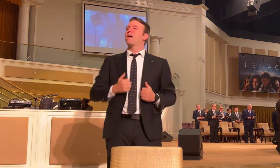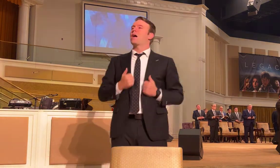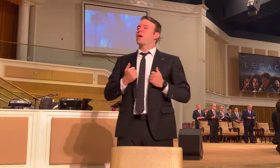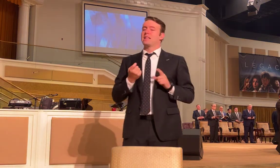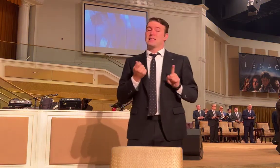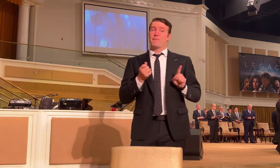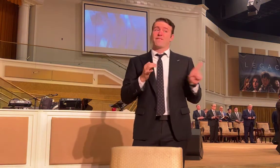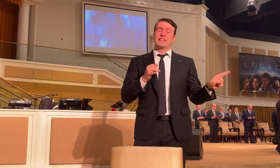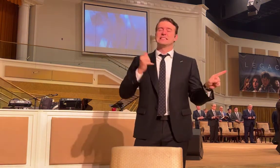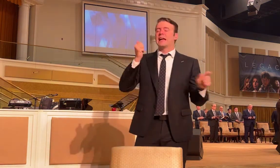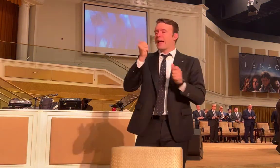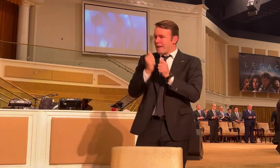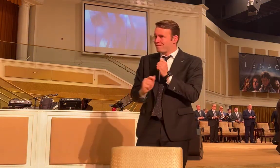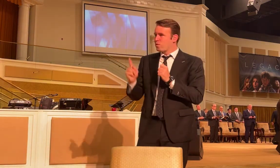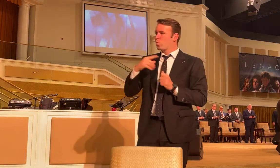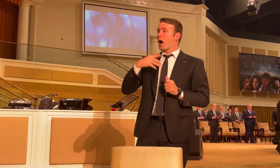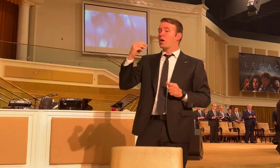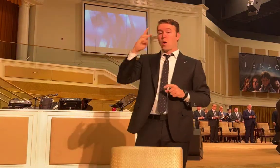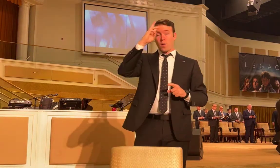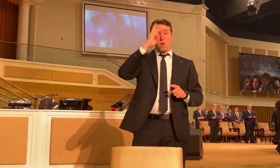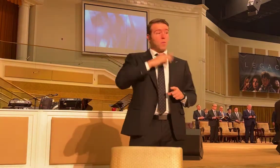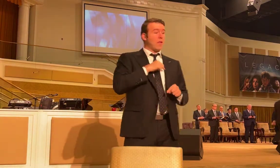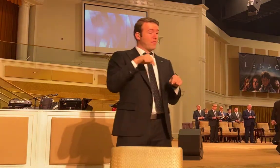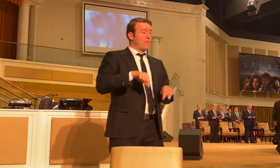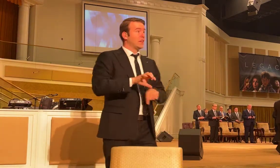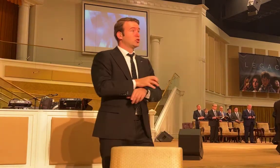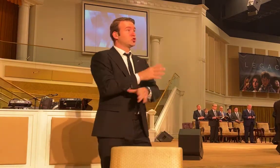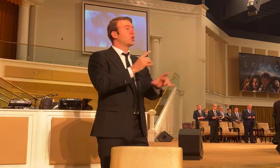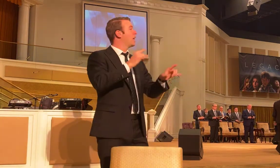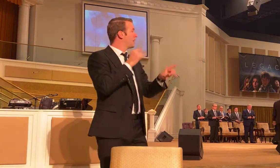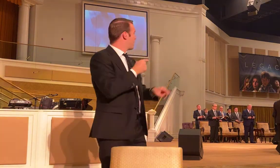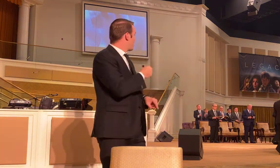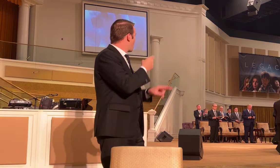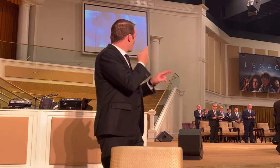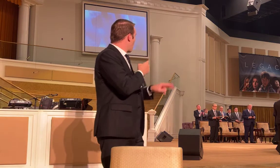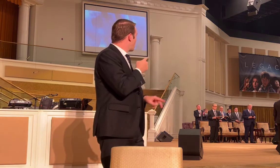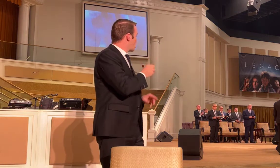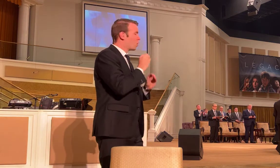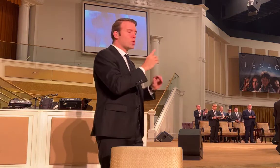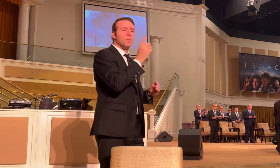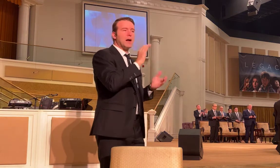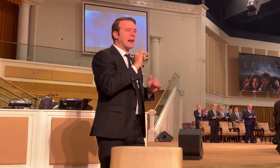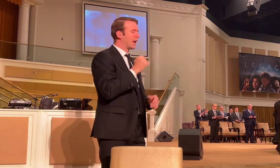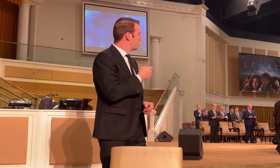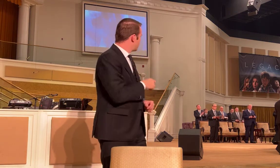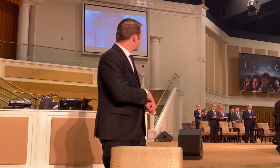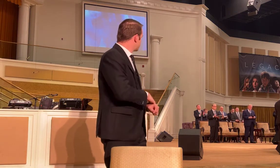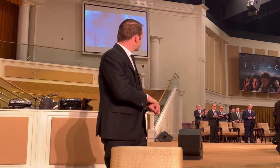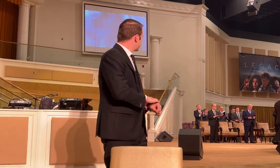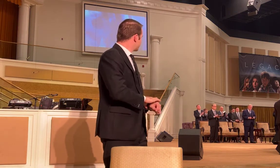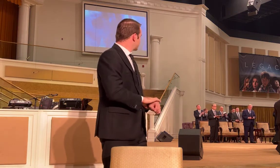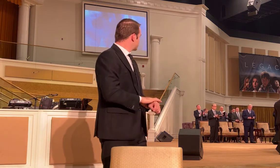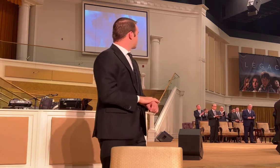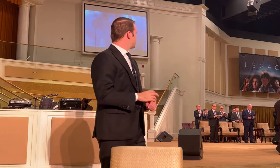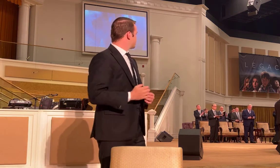bit of that everywhere I go. Brother Wilson, this church loves you. We honor you. There's nobody like you.